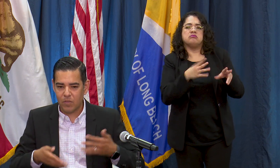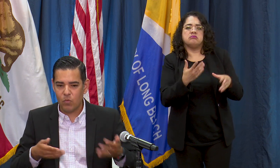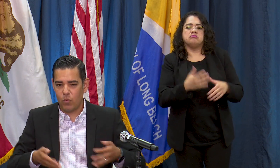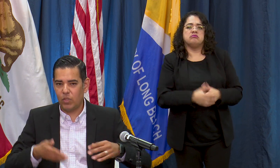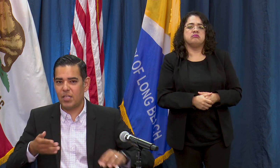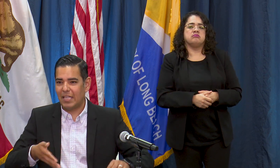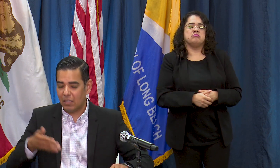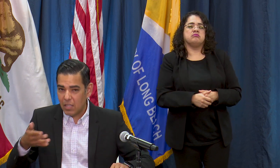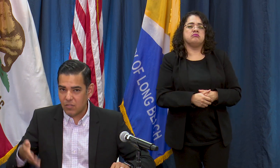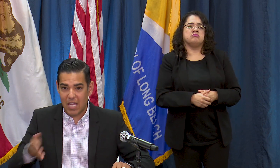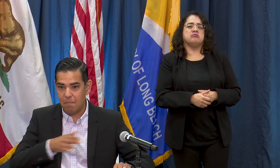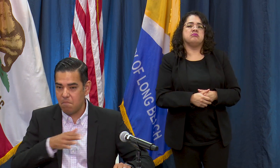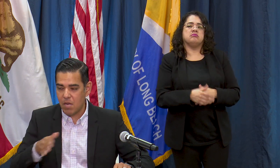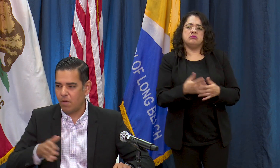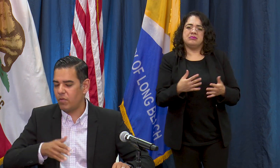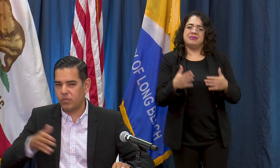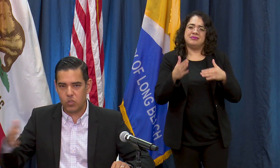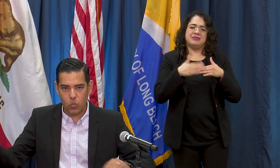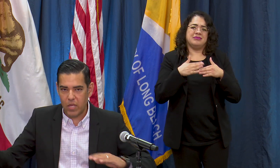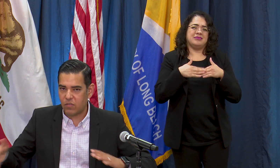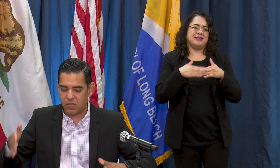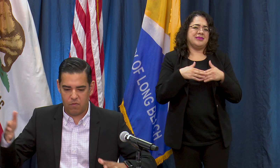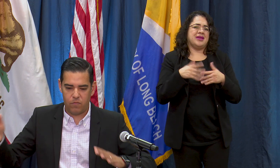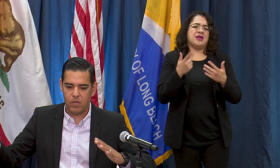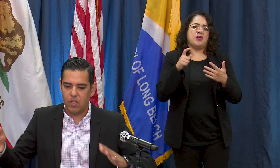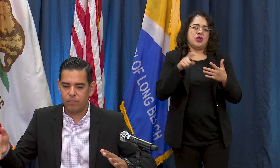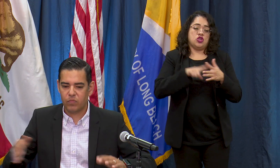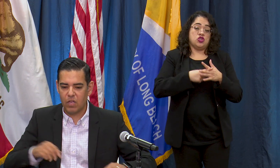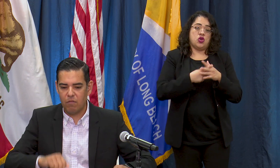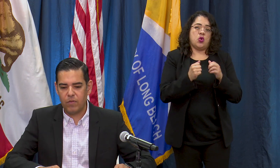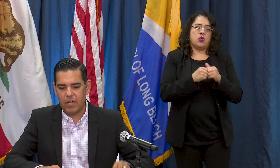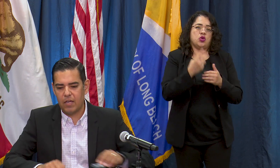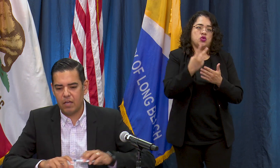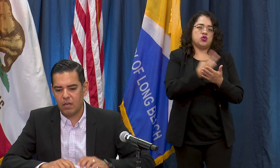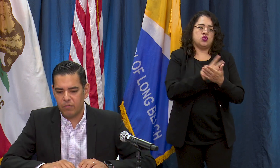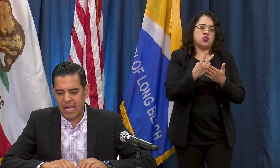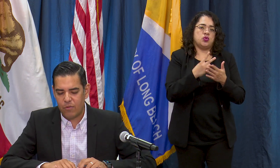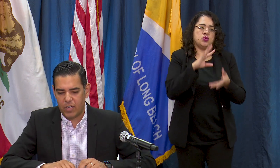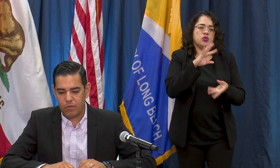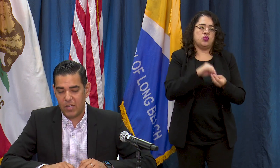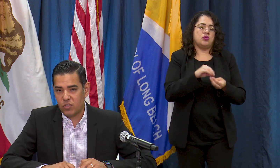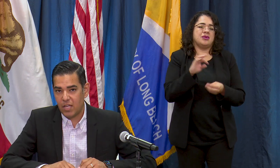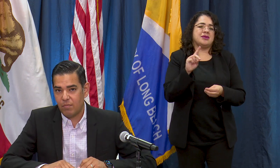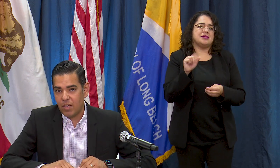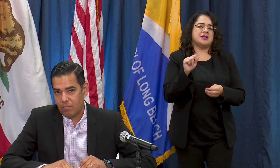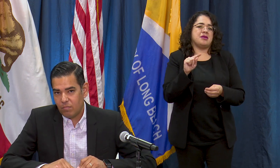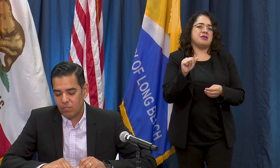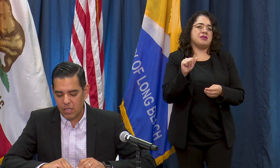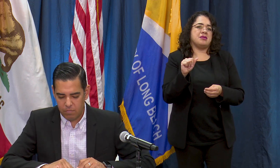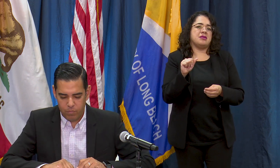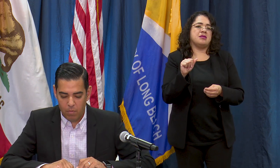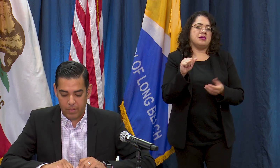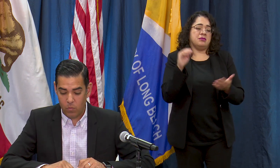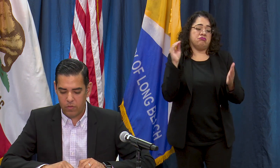that we really need at least, at a minimum, those 2 weeks of gathering information and probably more than